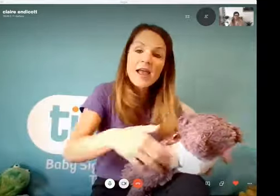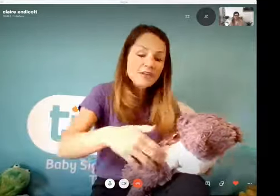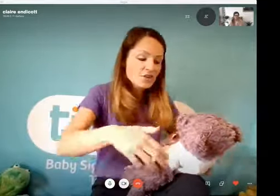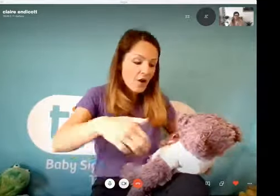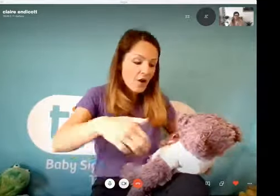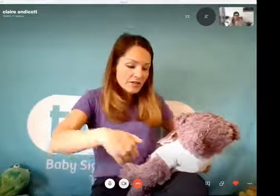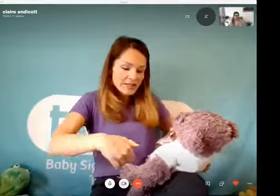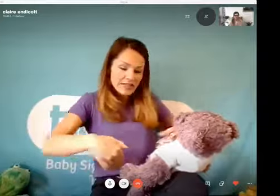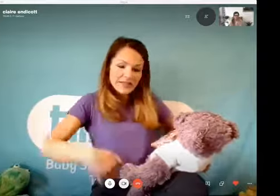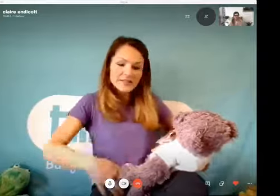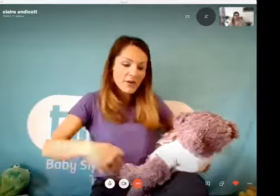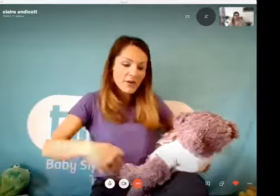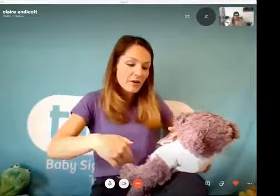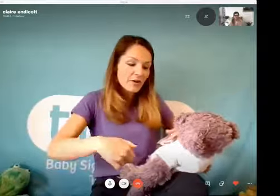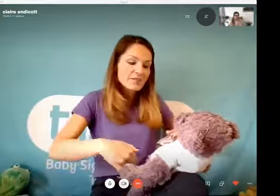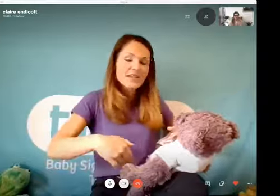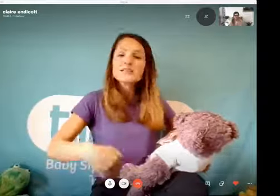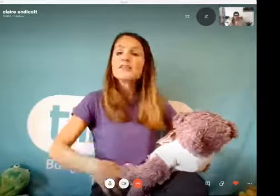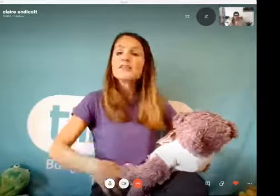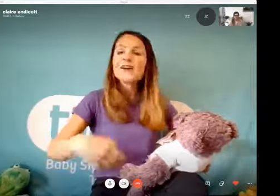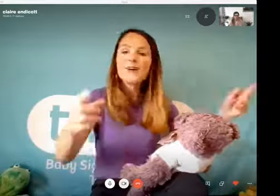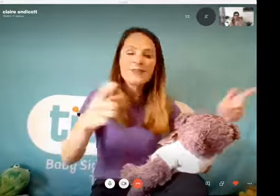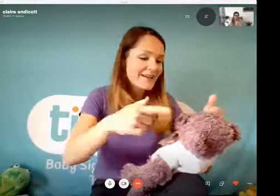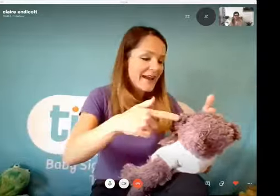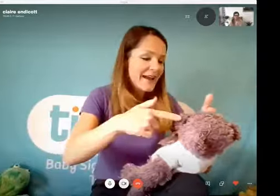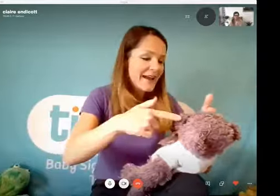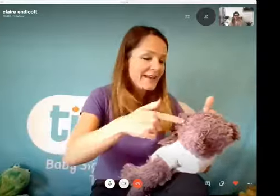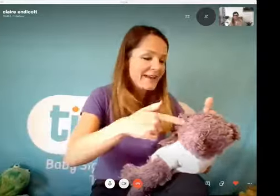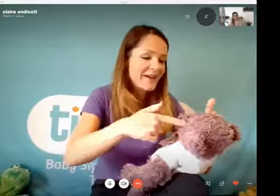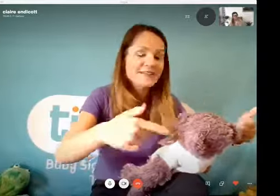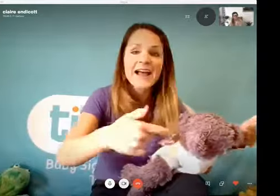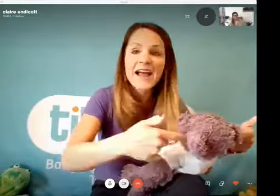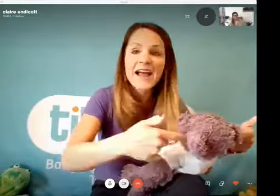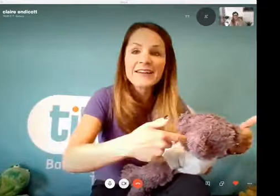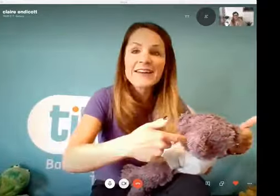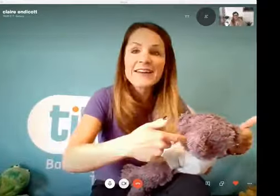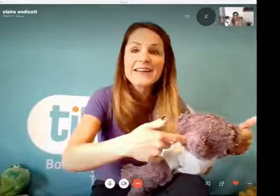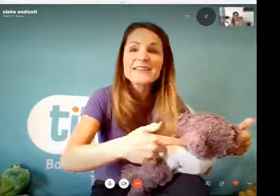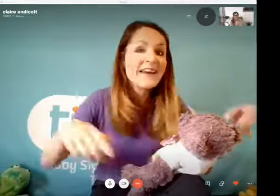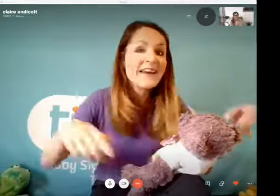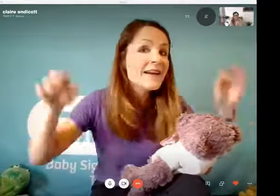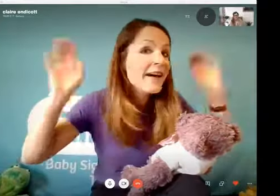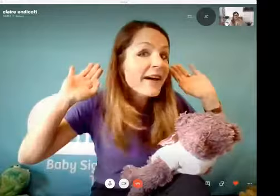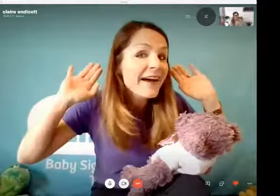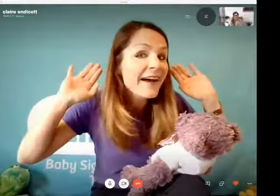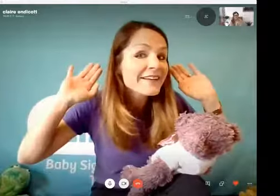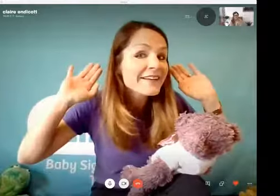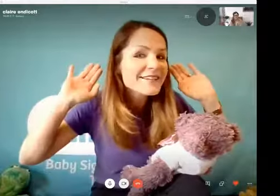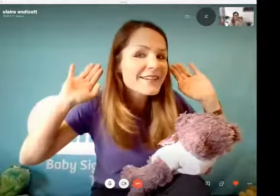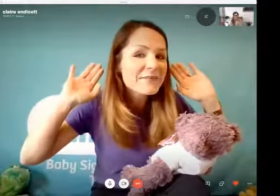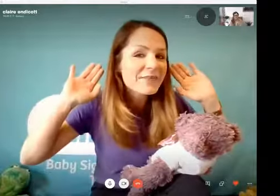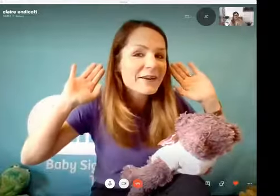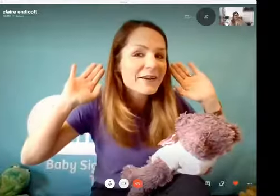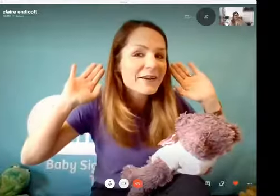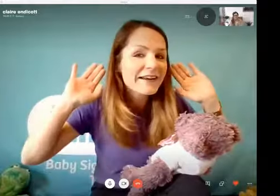shoulders, knees and toes, and eyes and ears and... Did you sing the mouth and the nose bit? Because I can't